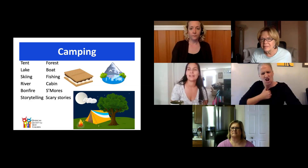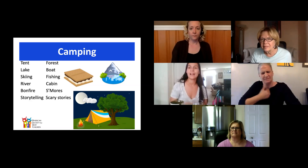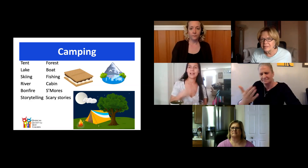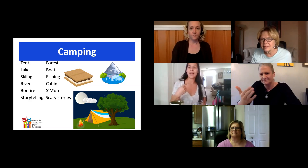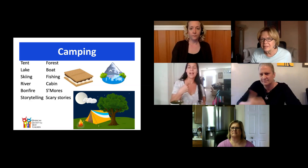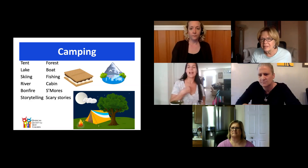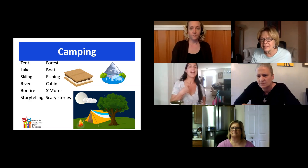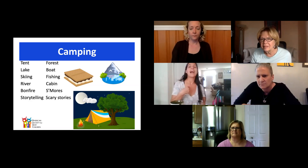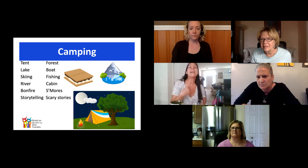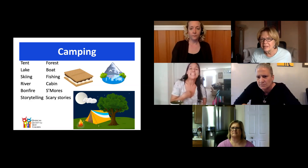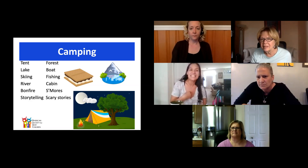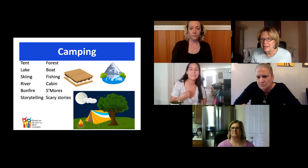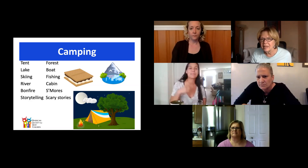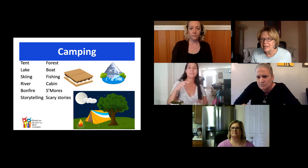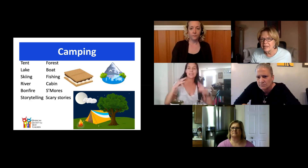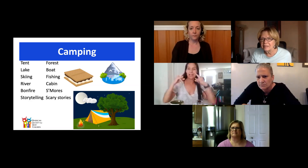Go ahead. Well, I'm sorry.